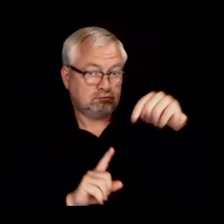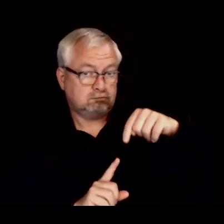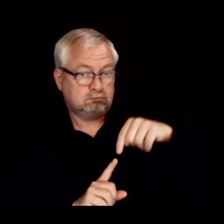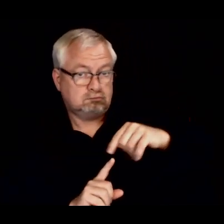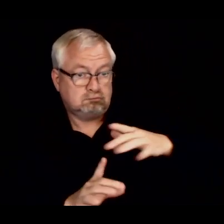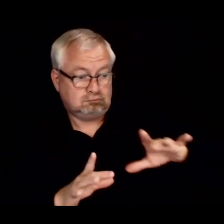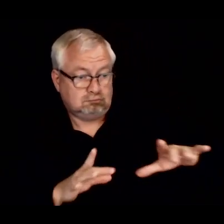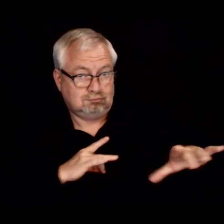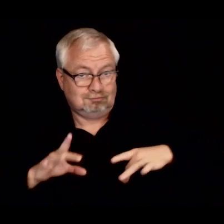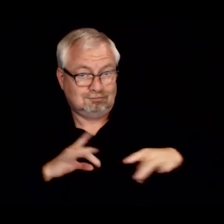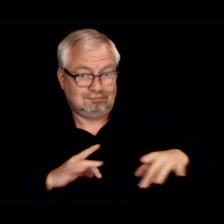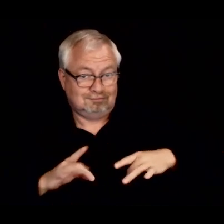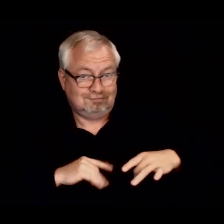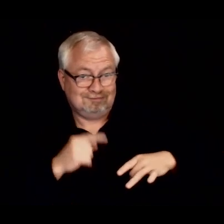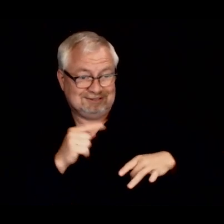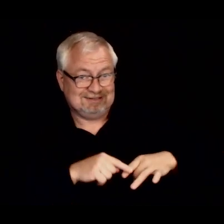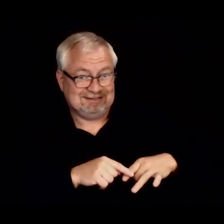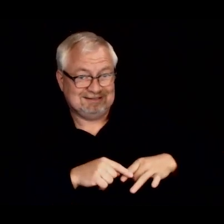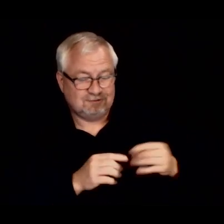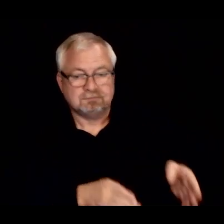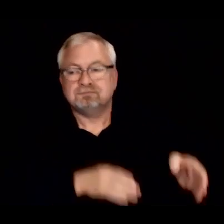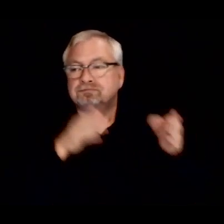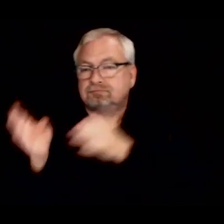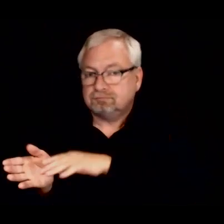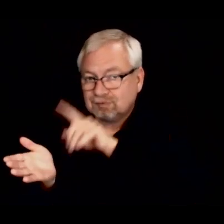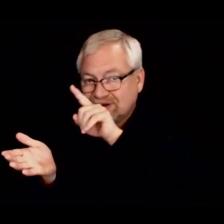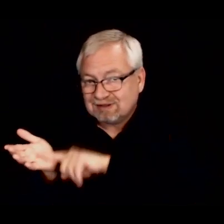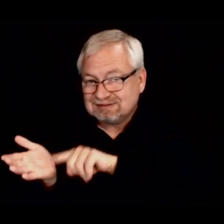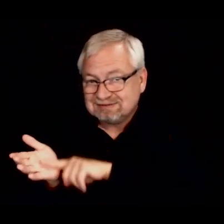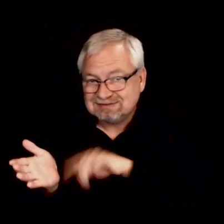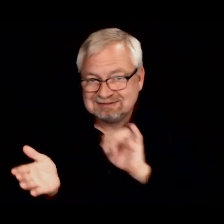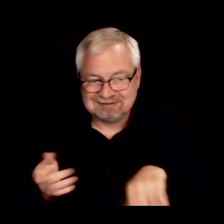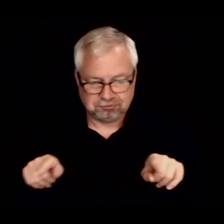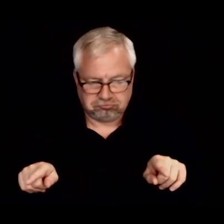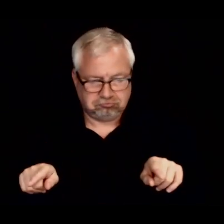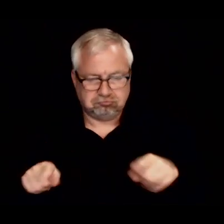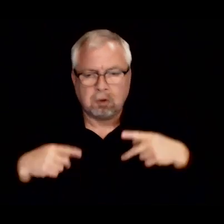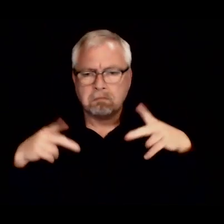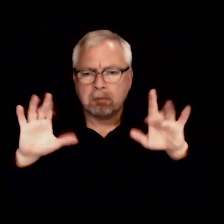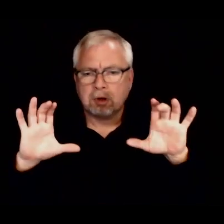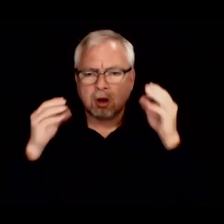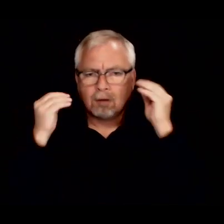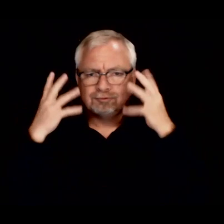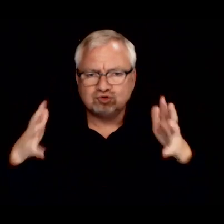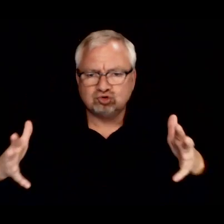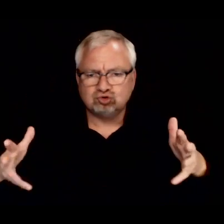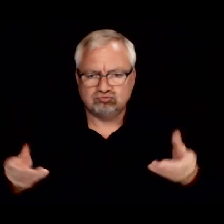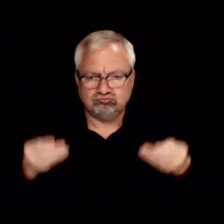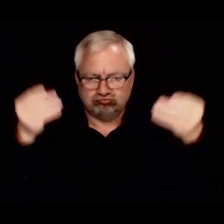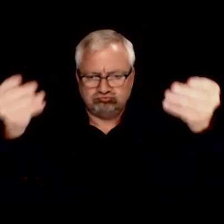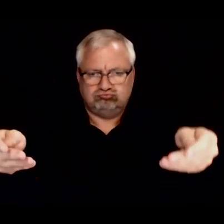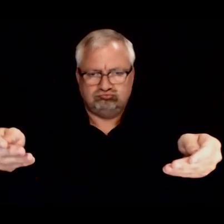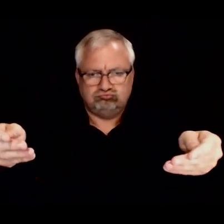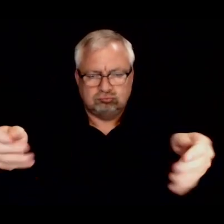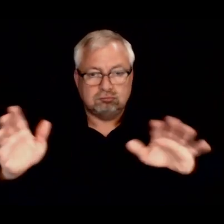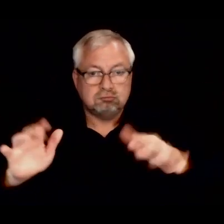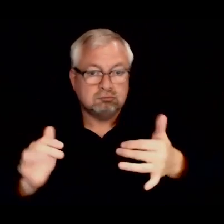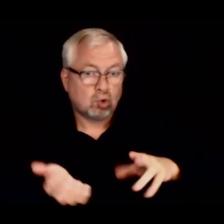are public and are public on our website. The information that we posted about the nursing home surveys that we did, those